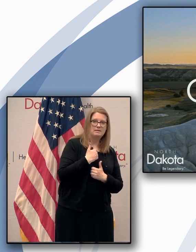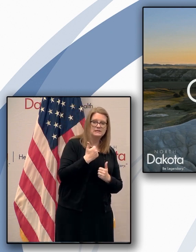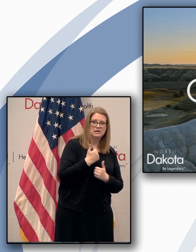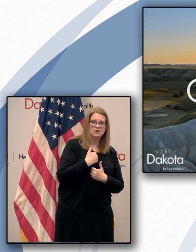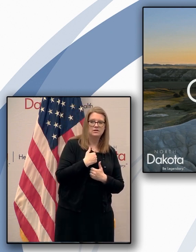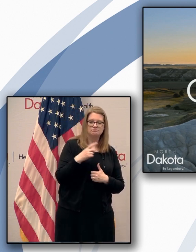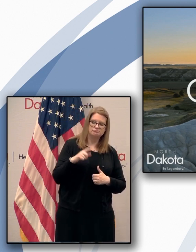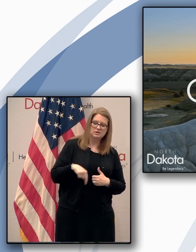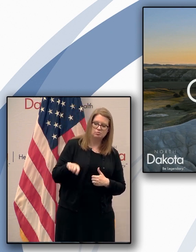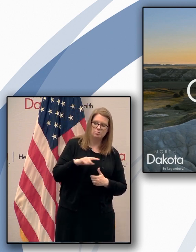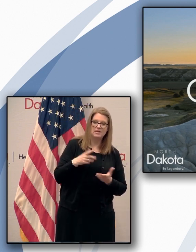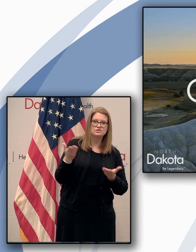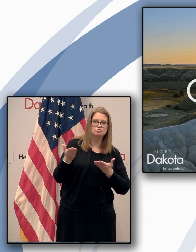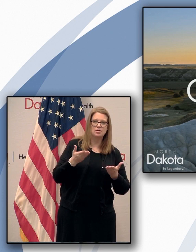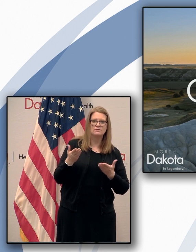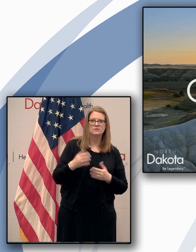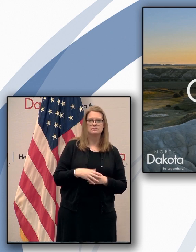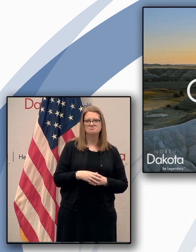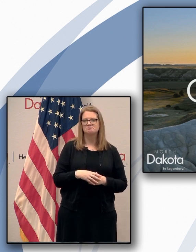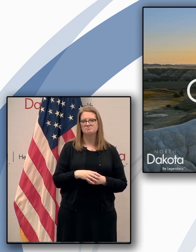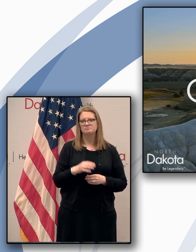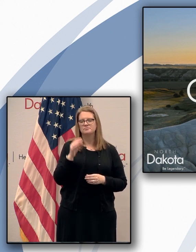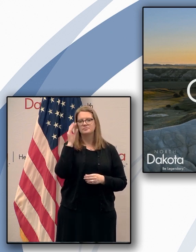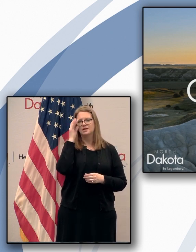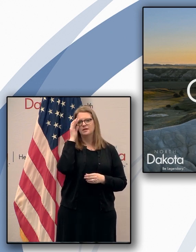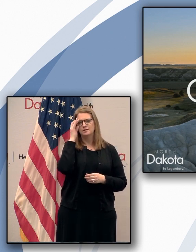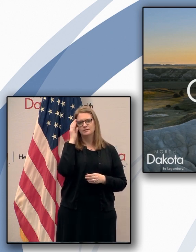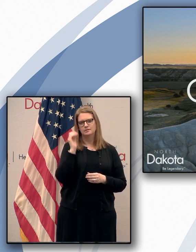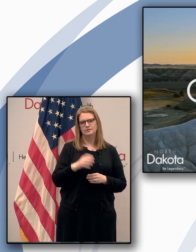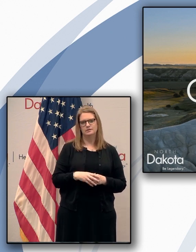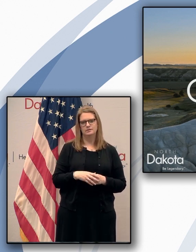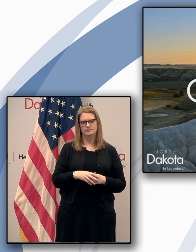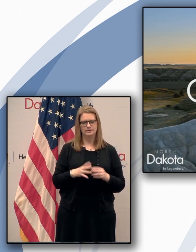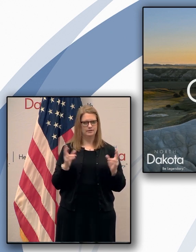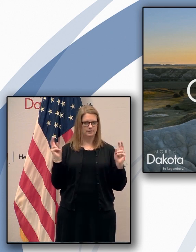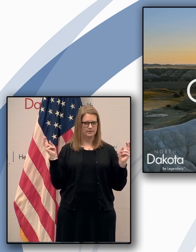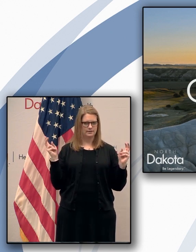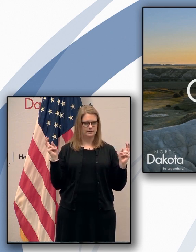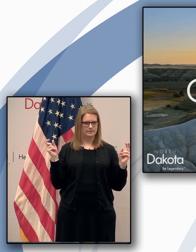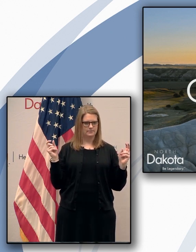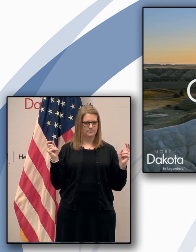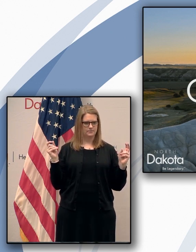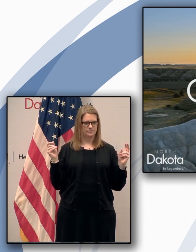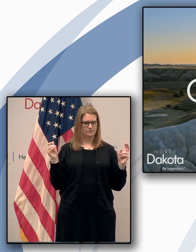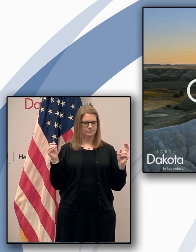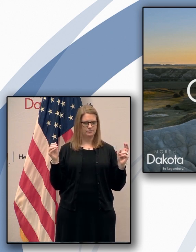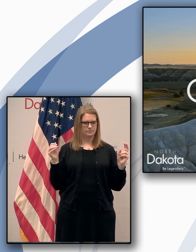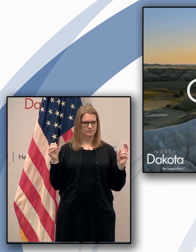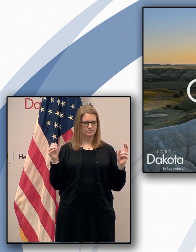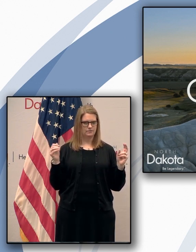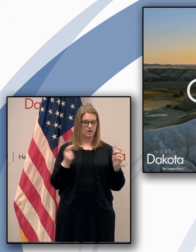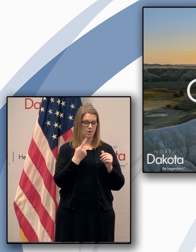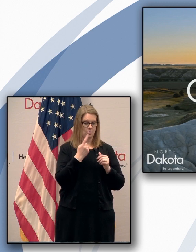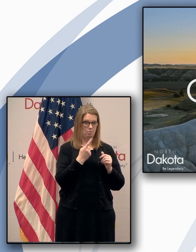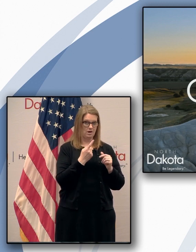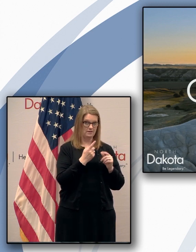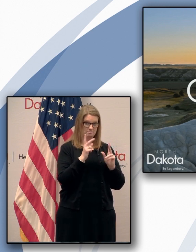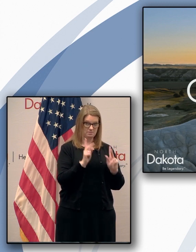have served, we thank you, but you know the idiom or the saying that goes with this, which is when one individual serves, the whole family